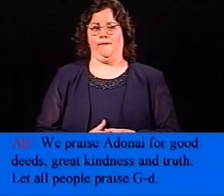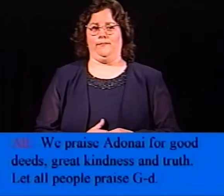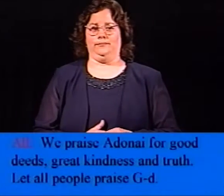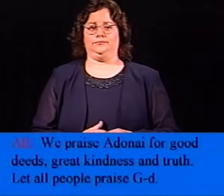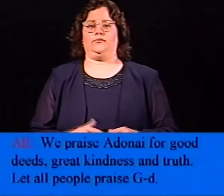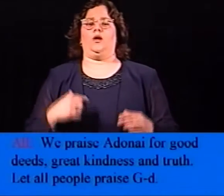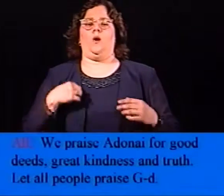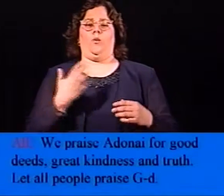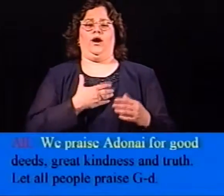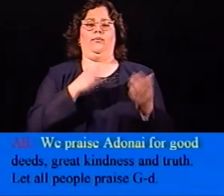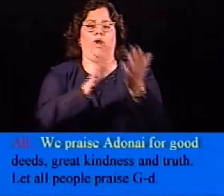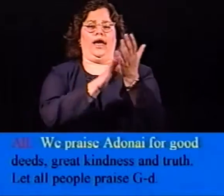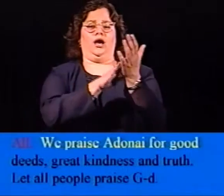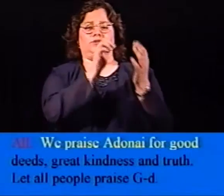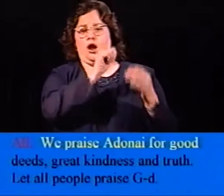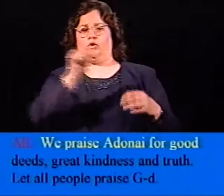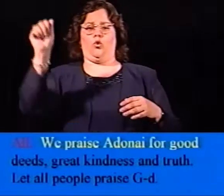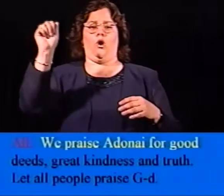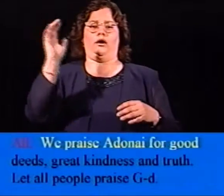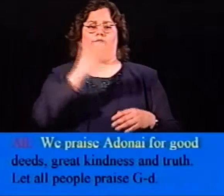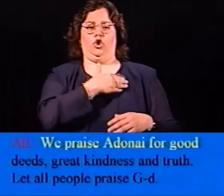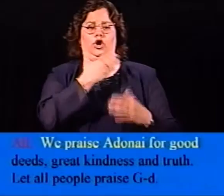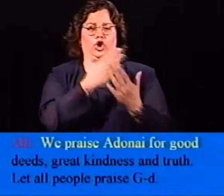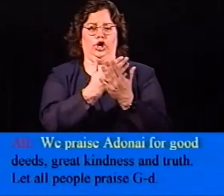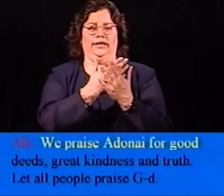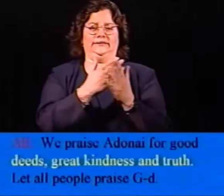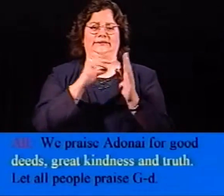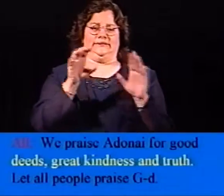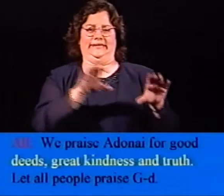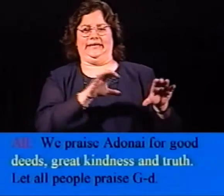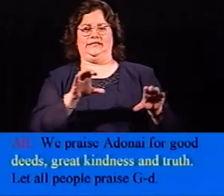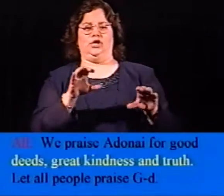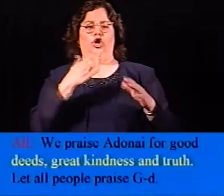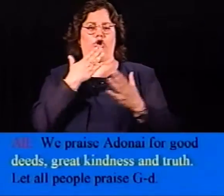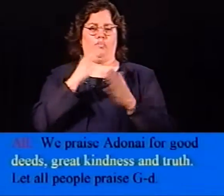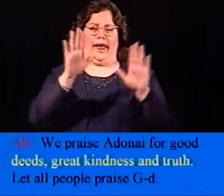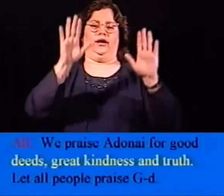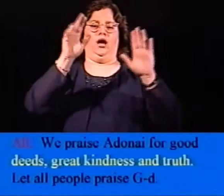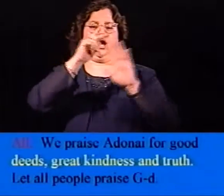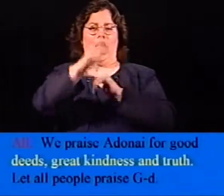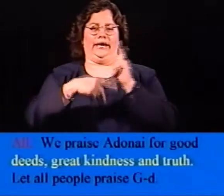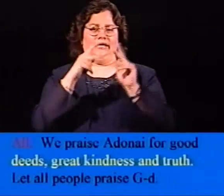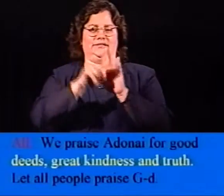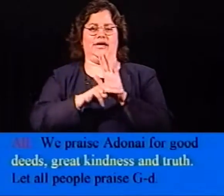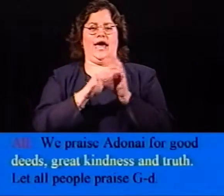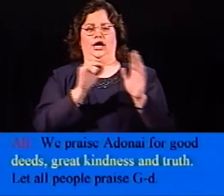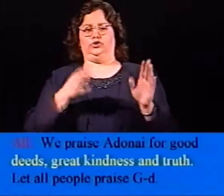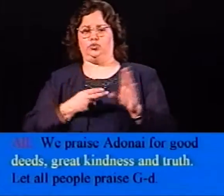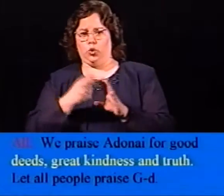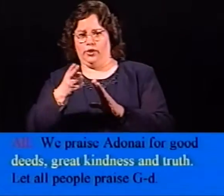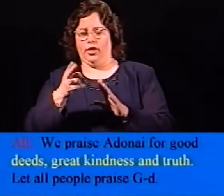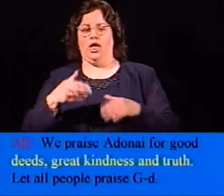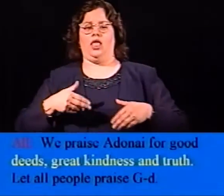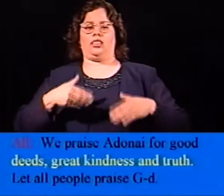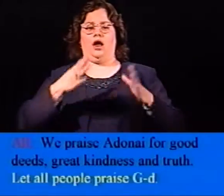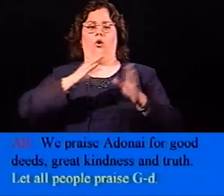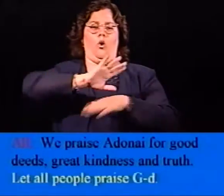We praise you for good deeds, great kindness, and truth. Let all people praise